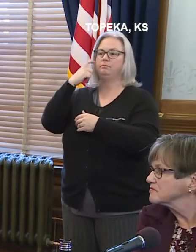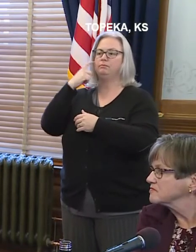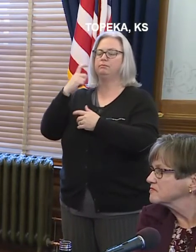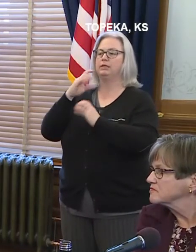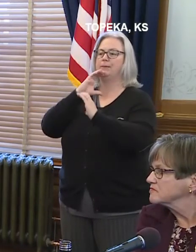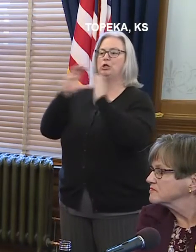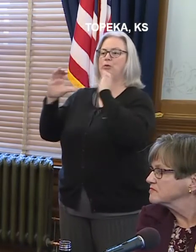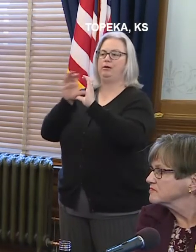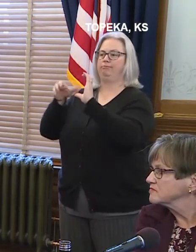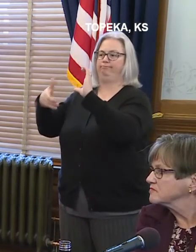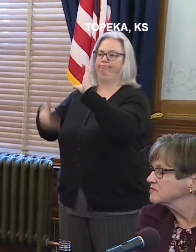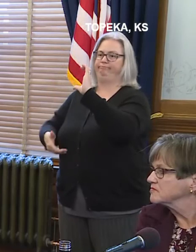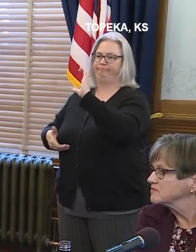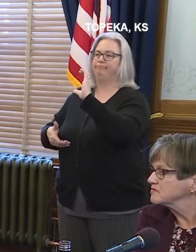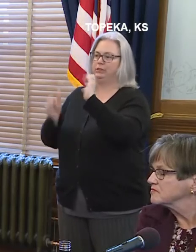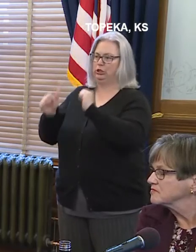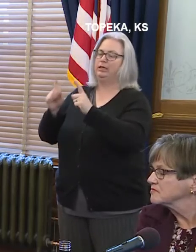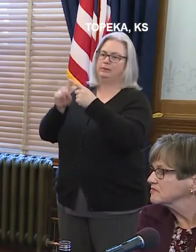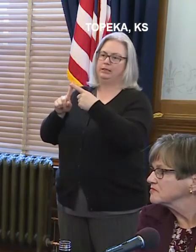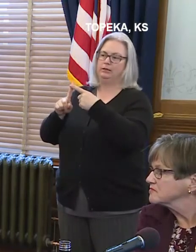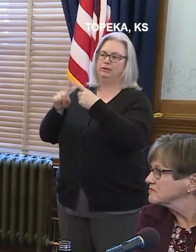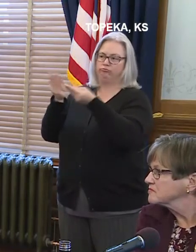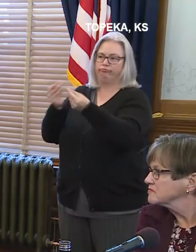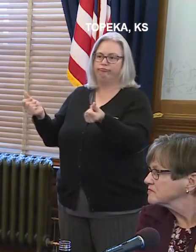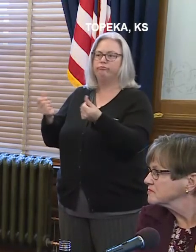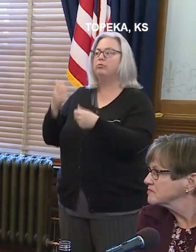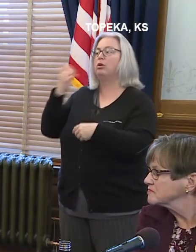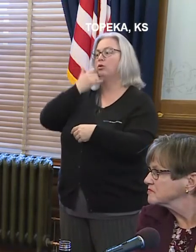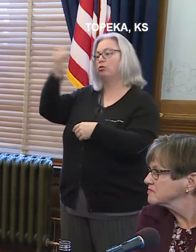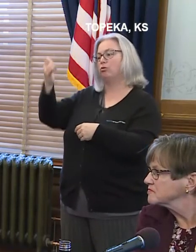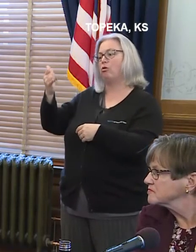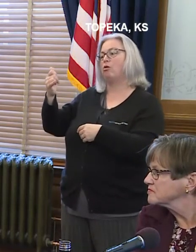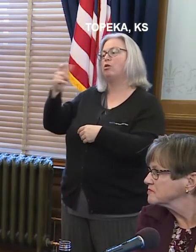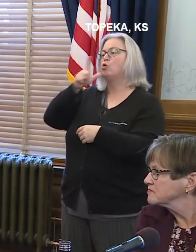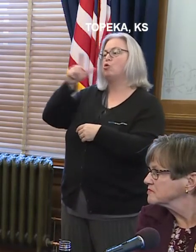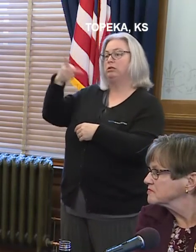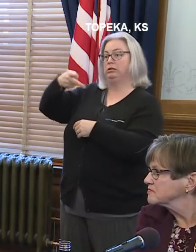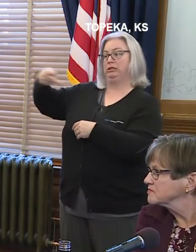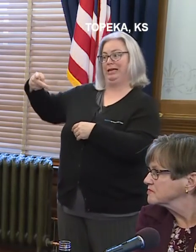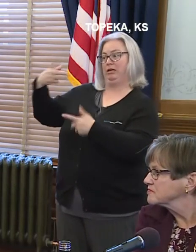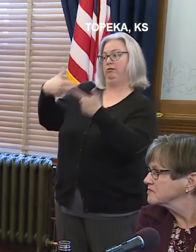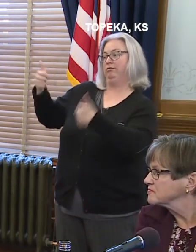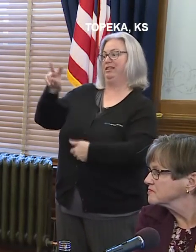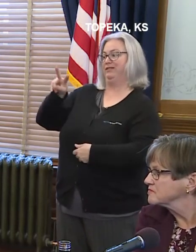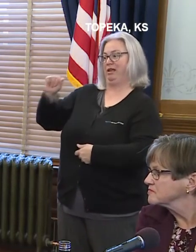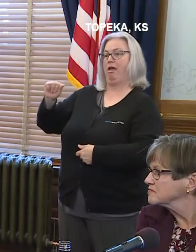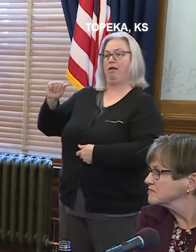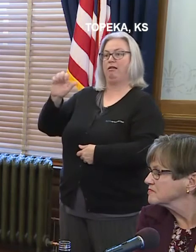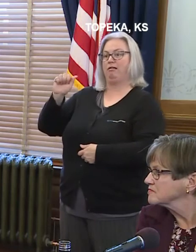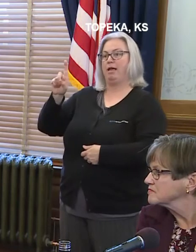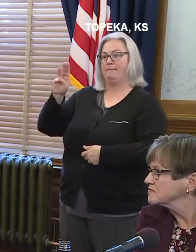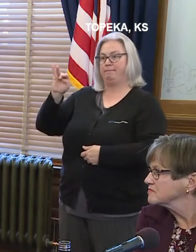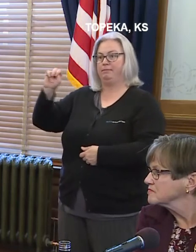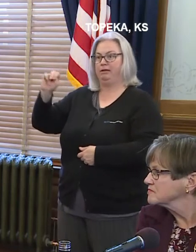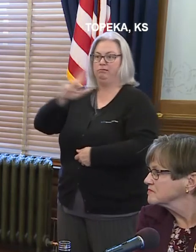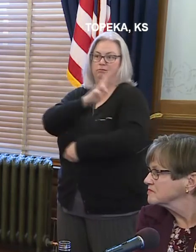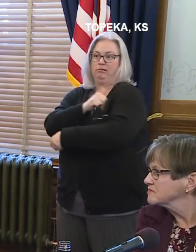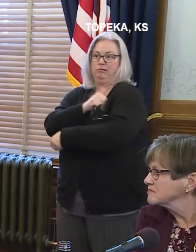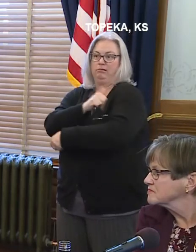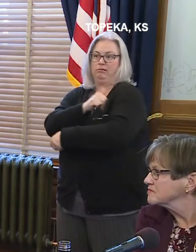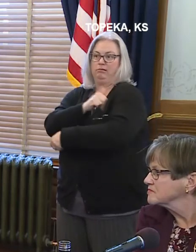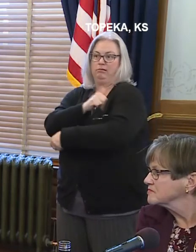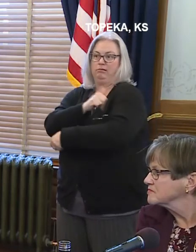communication problem that could be remediated, I called to the second in command at the Veterans Administration,